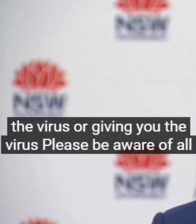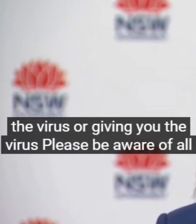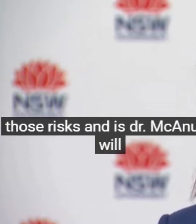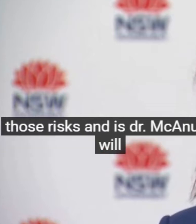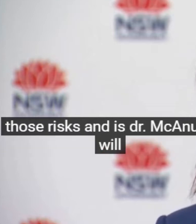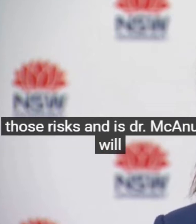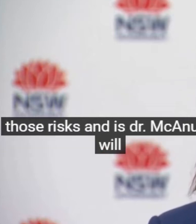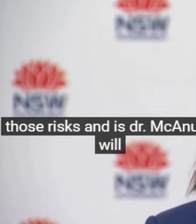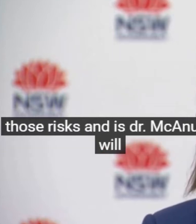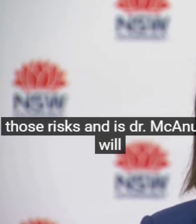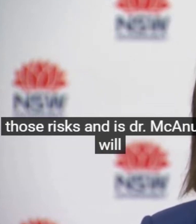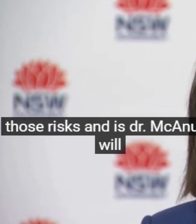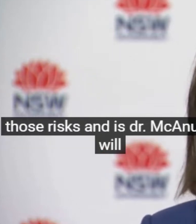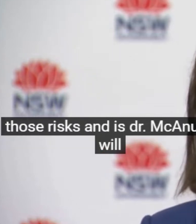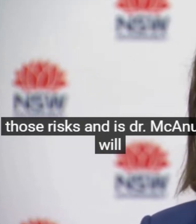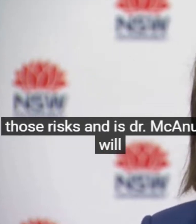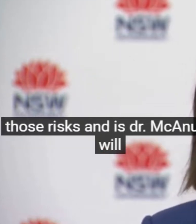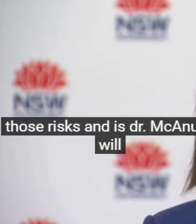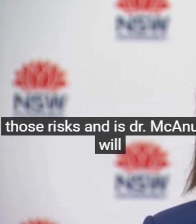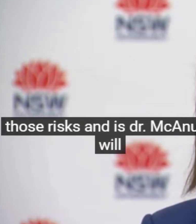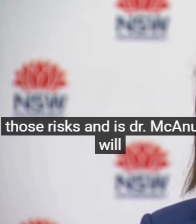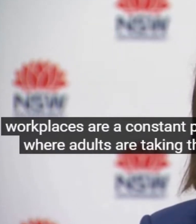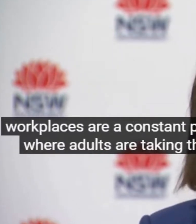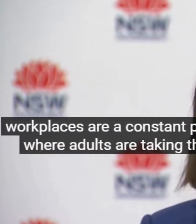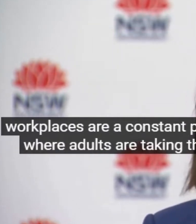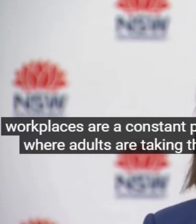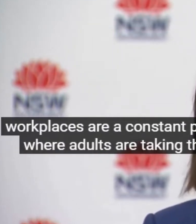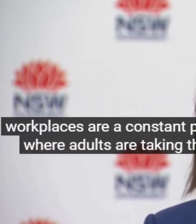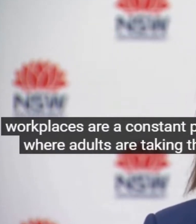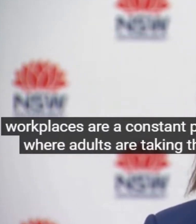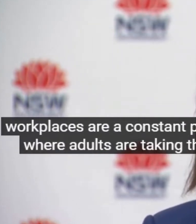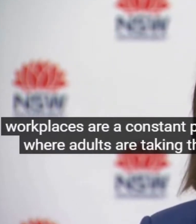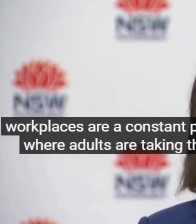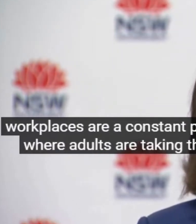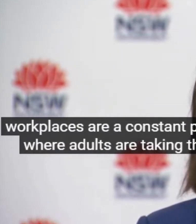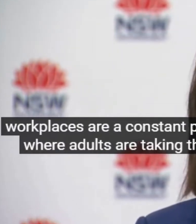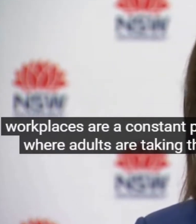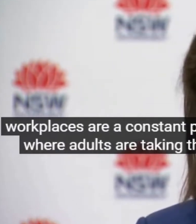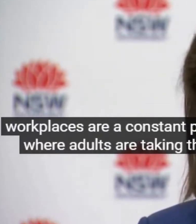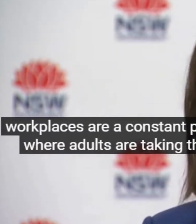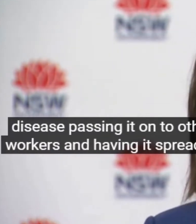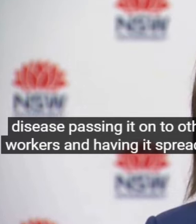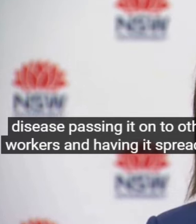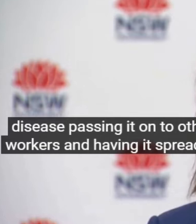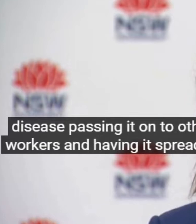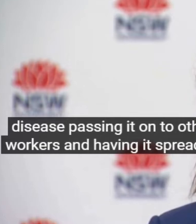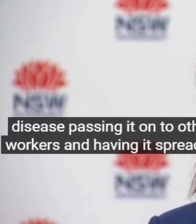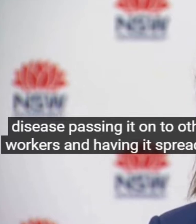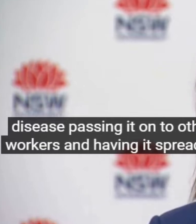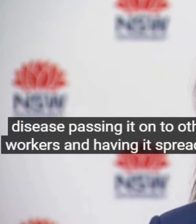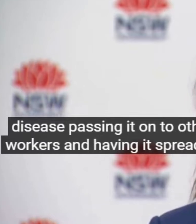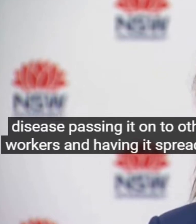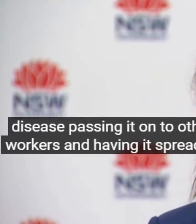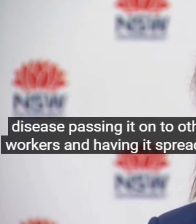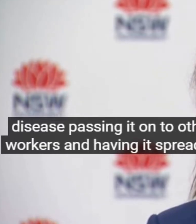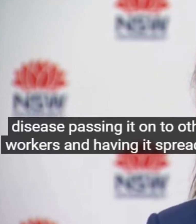adults are taking the disease, passing it on to other workers and having it spread to other suburbs, and we need to stop that. So I thank